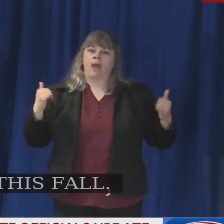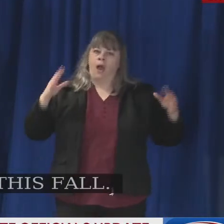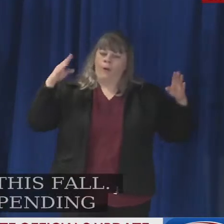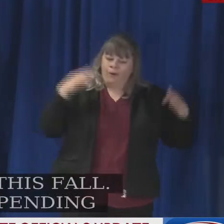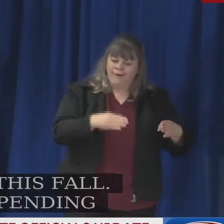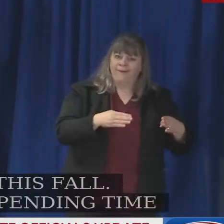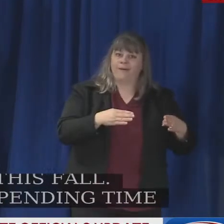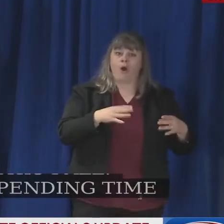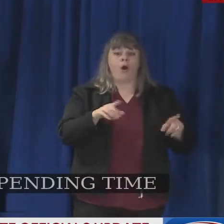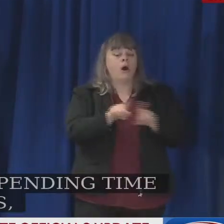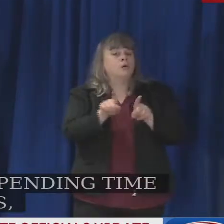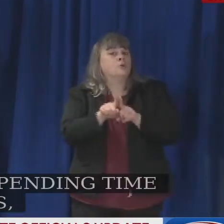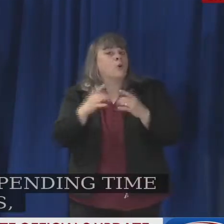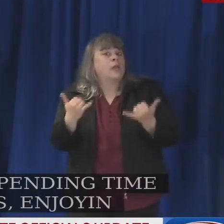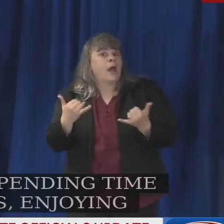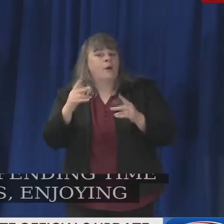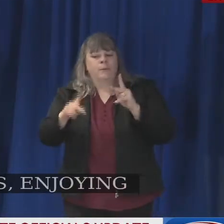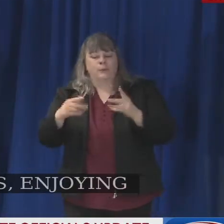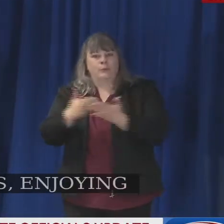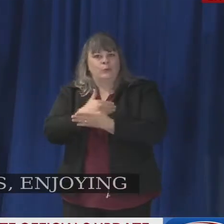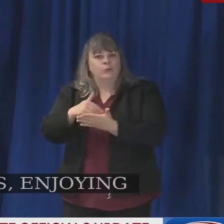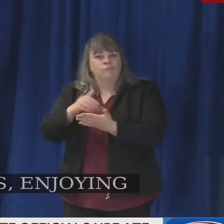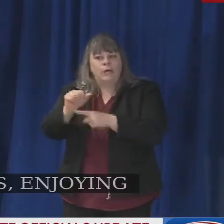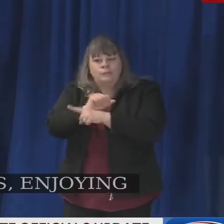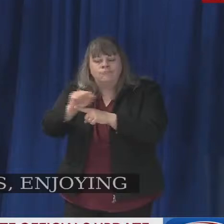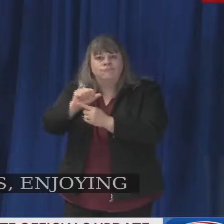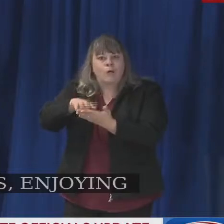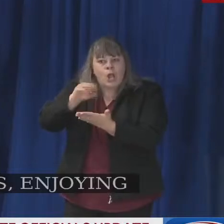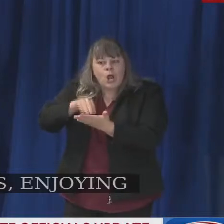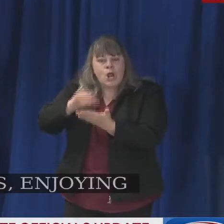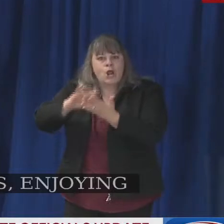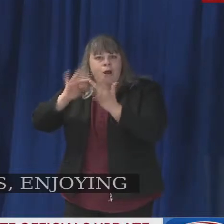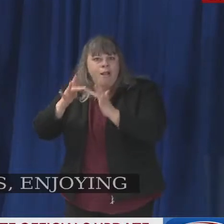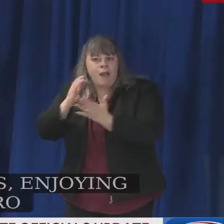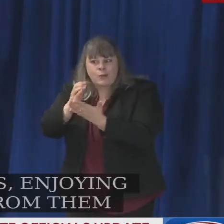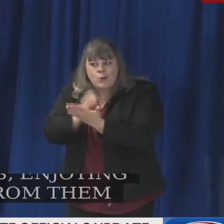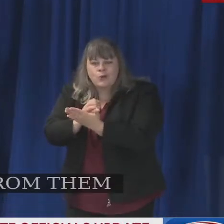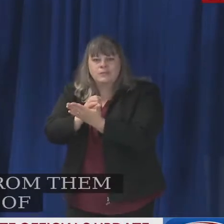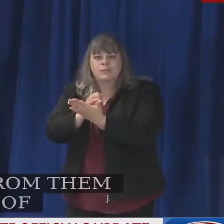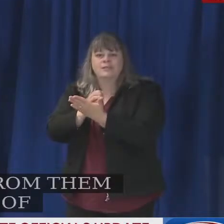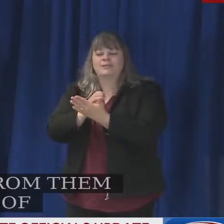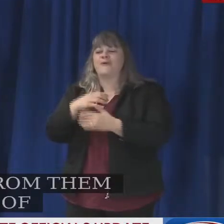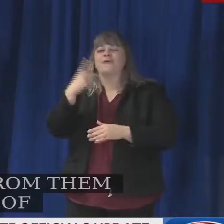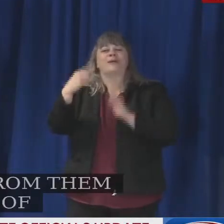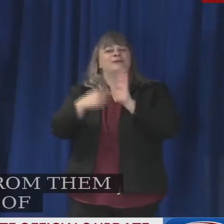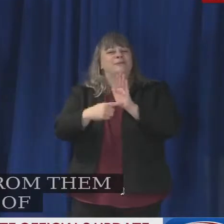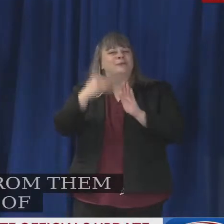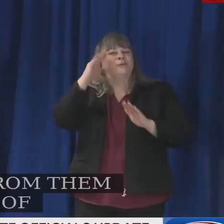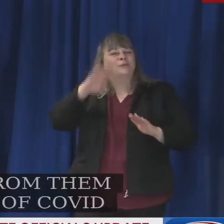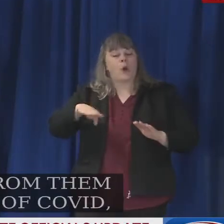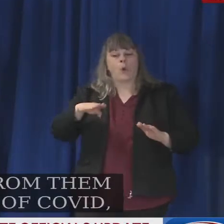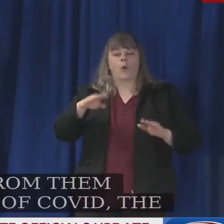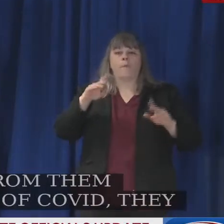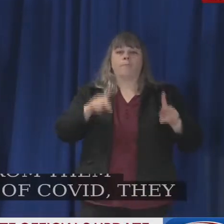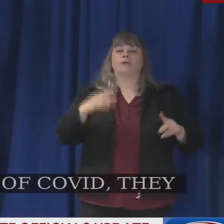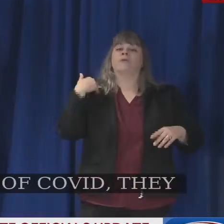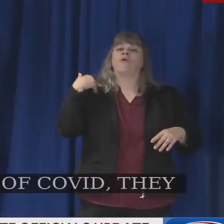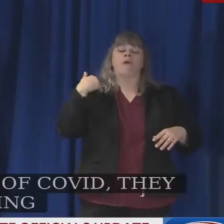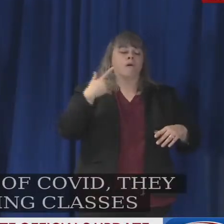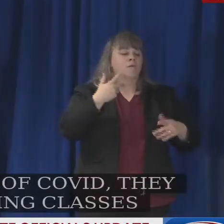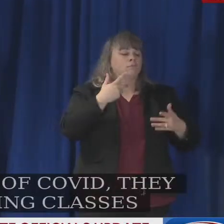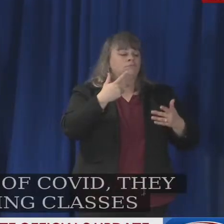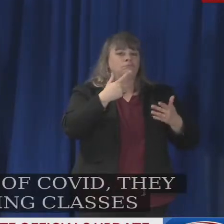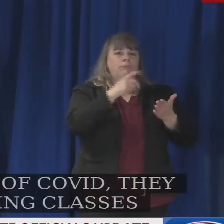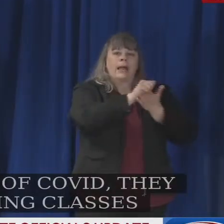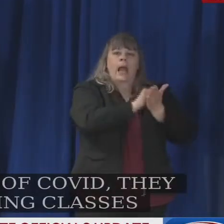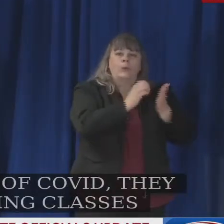have a lot of opportunities to reskill, to take classes online. The example I give is the, you know, maybe there's the accountant out there. He's been doing